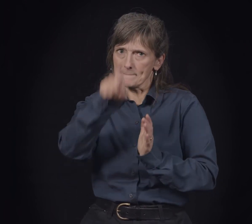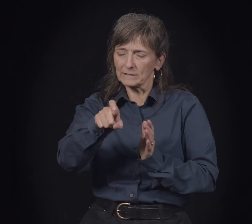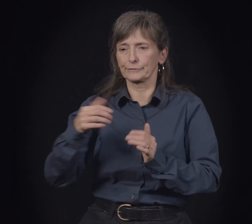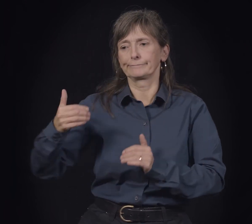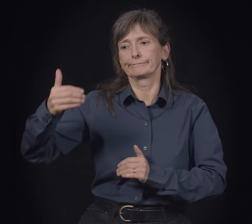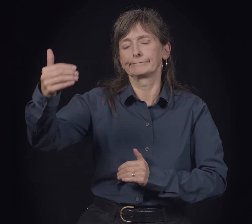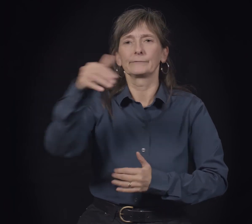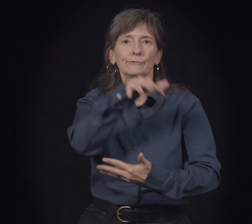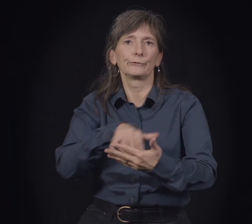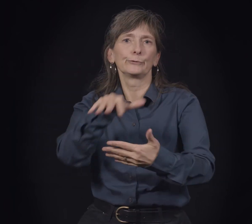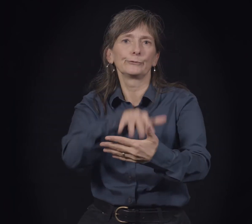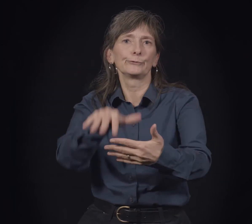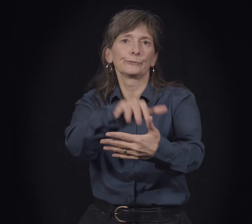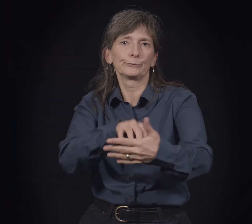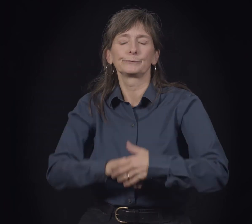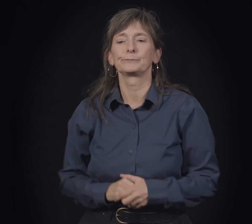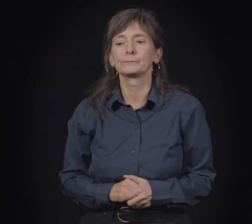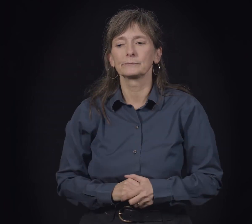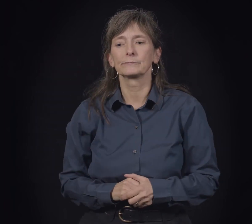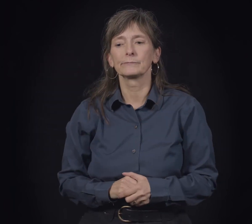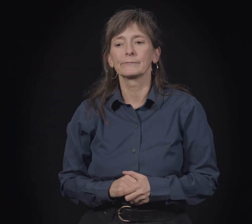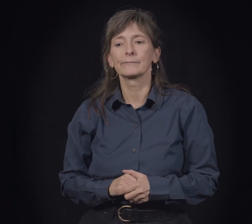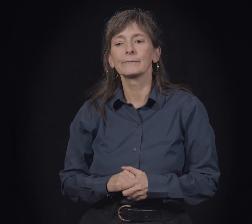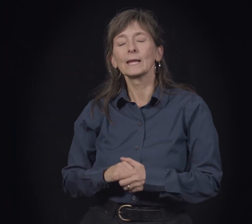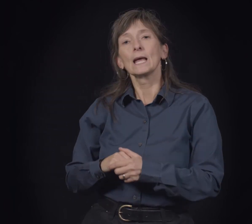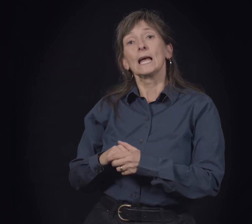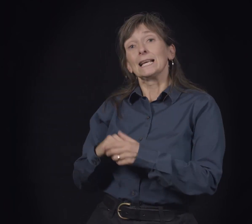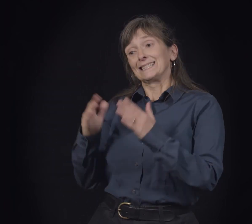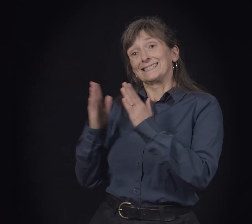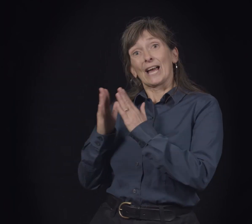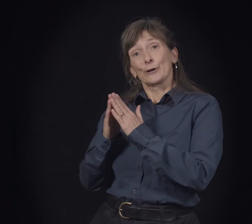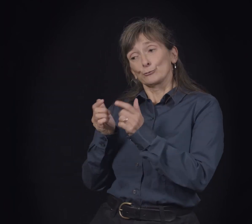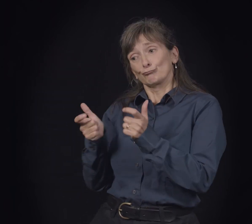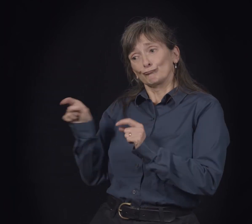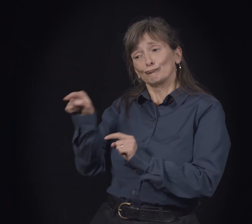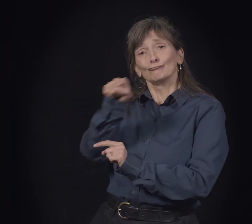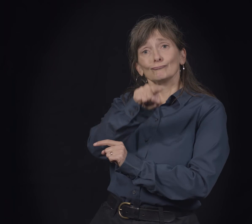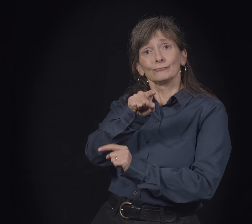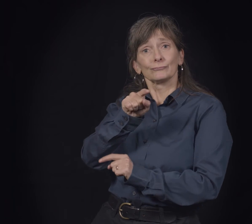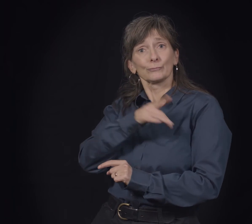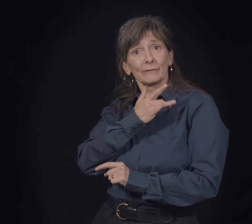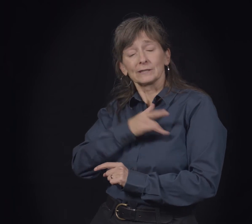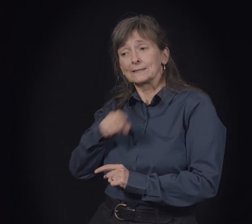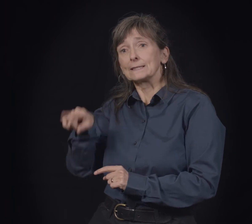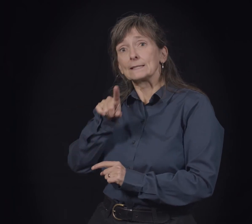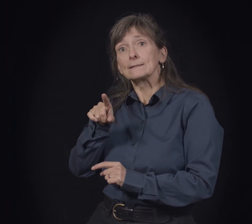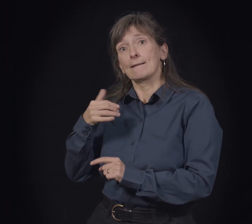Create municipal accessibility advisory committees with reporting structures. Increase public awareness